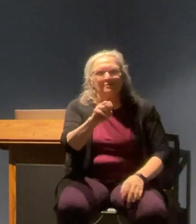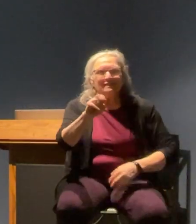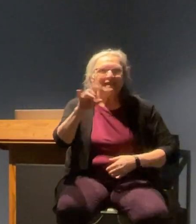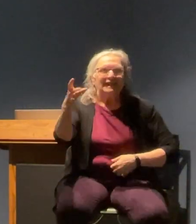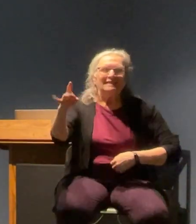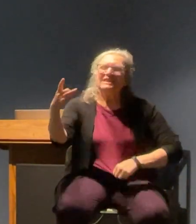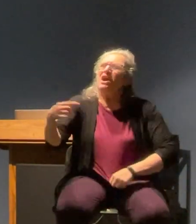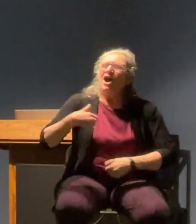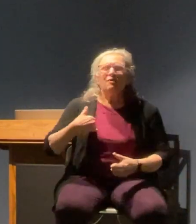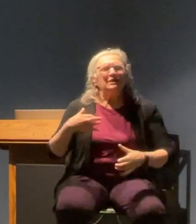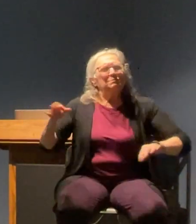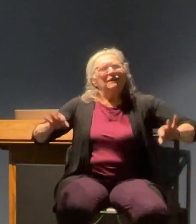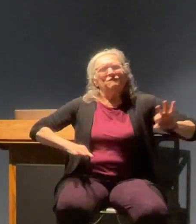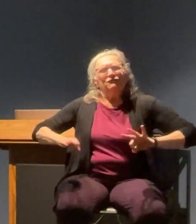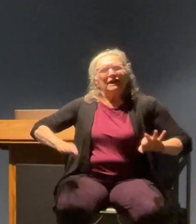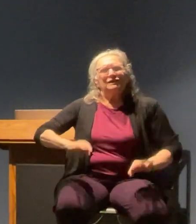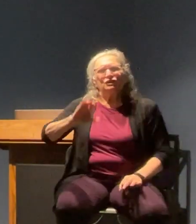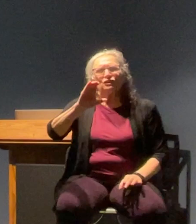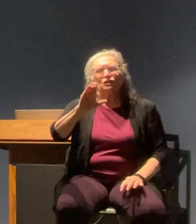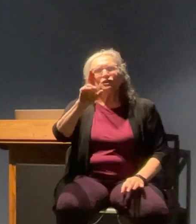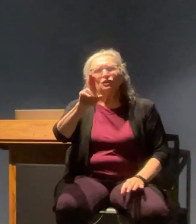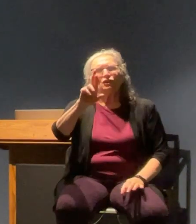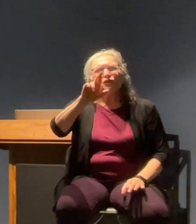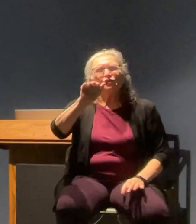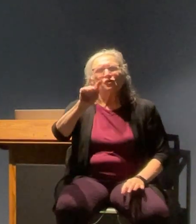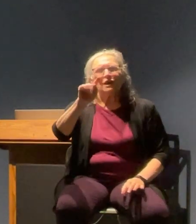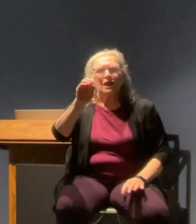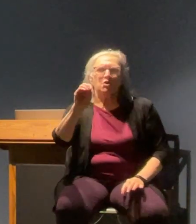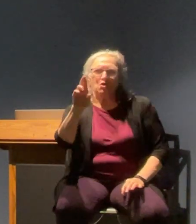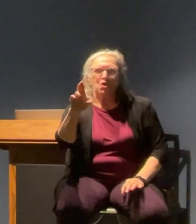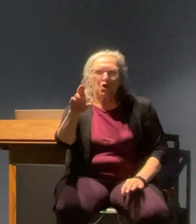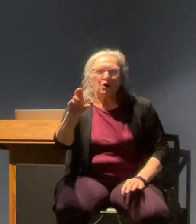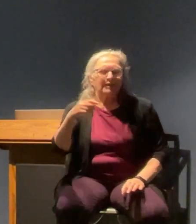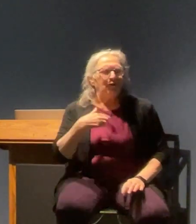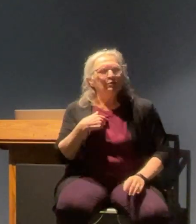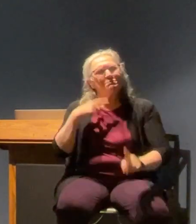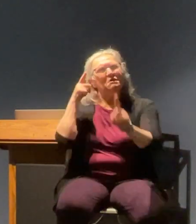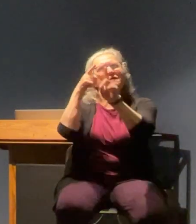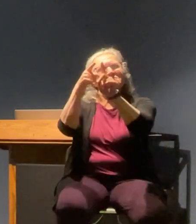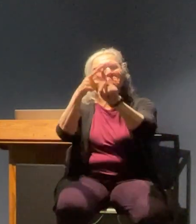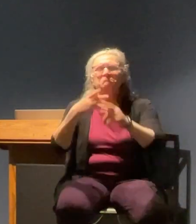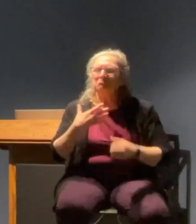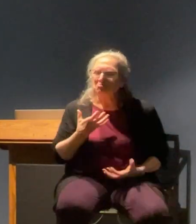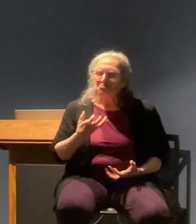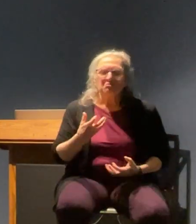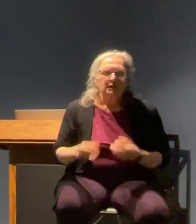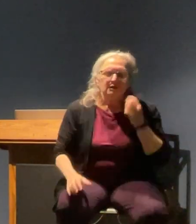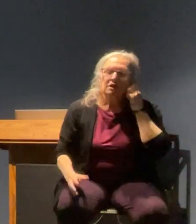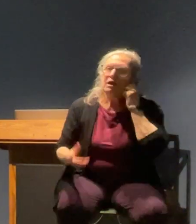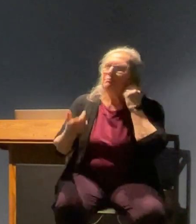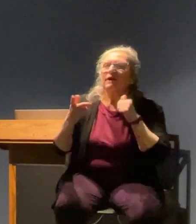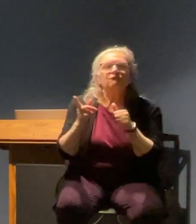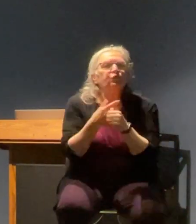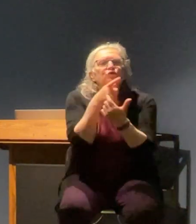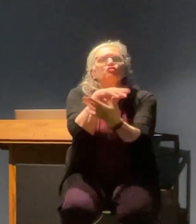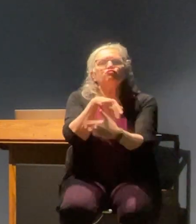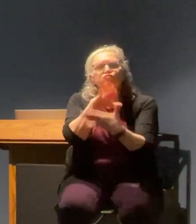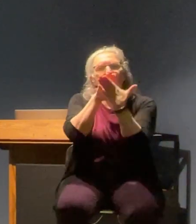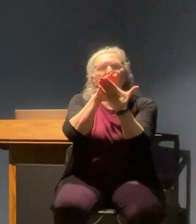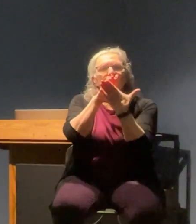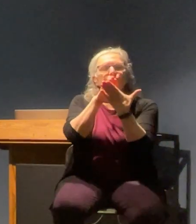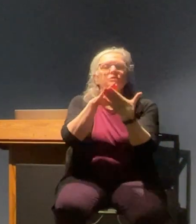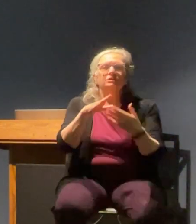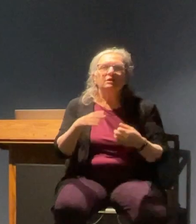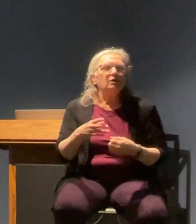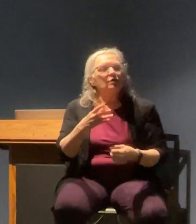curator. That was my interest returning home in 2018. And my first approach was go for